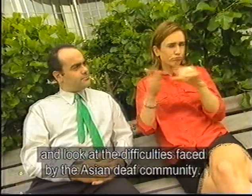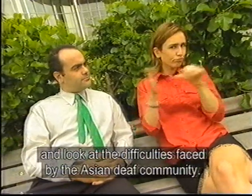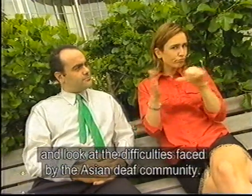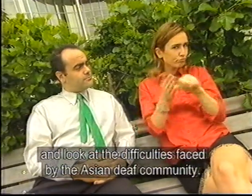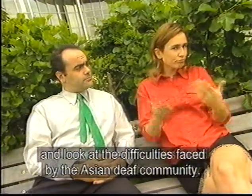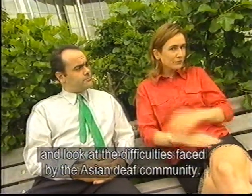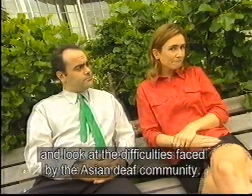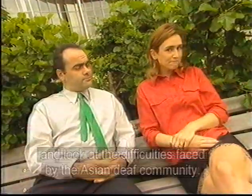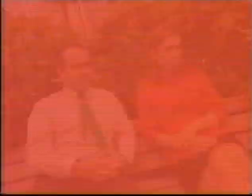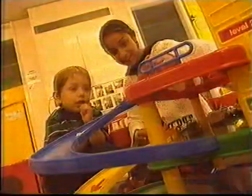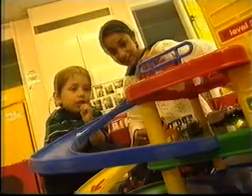community.